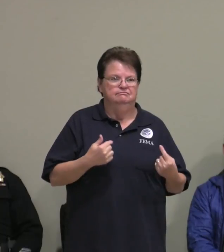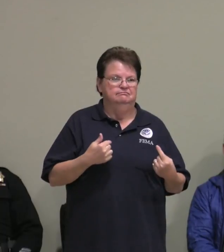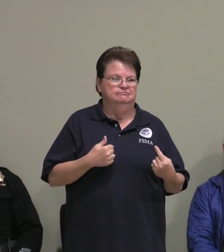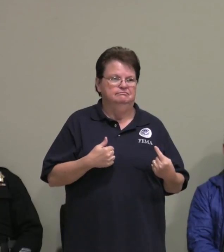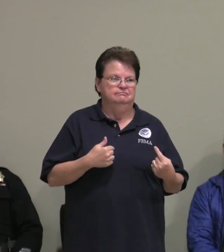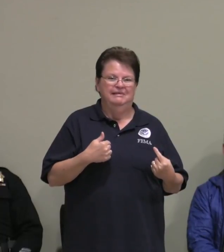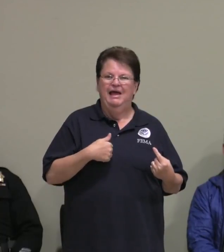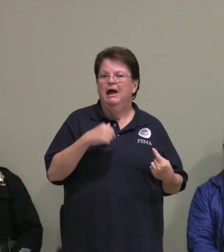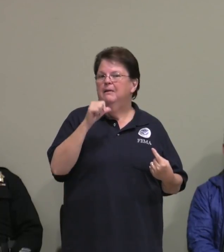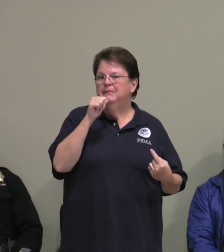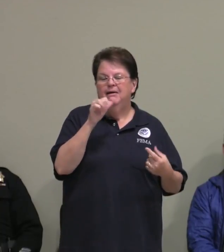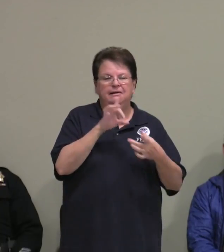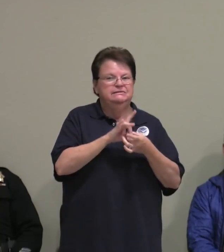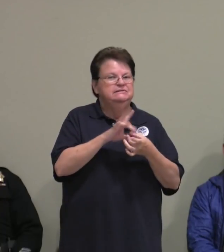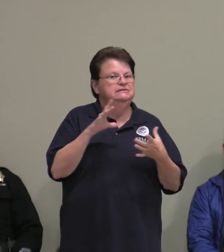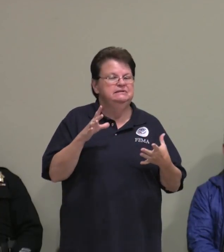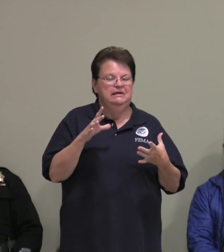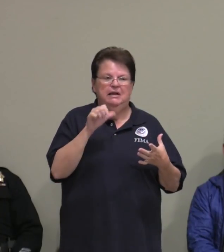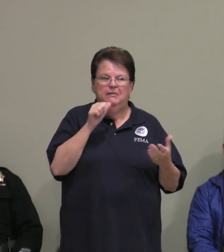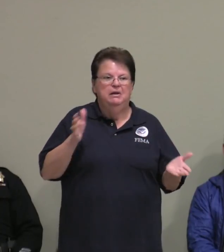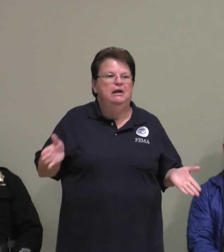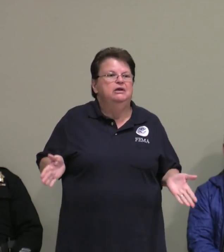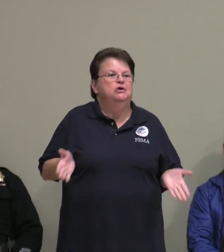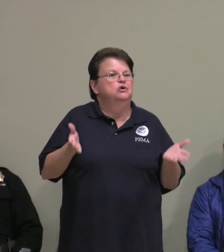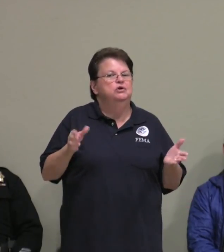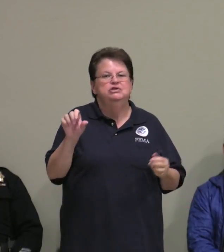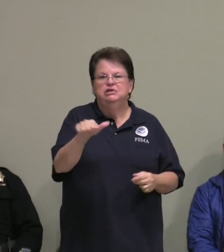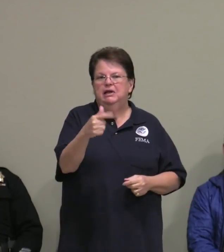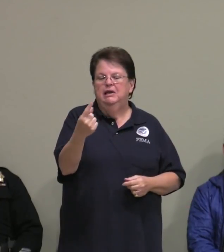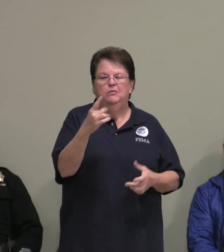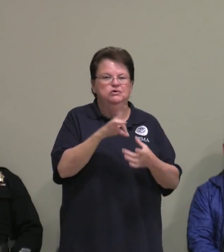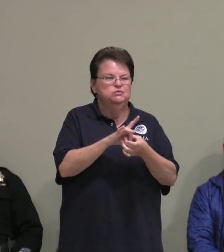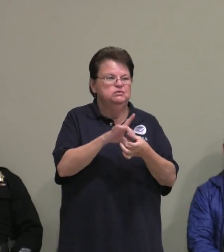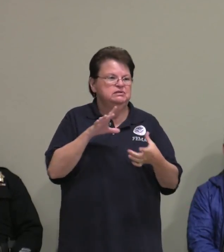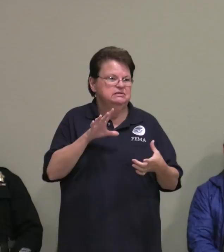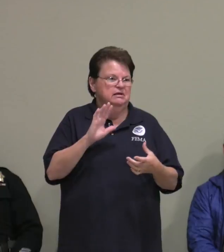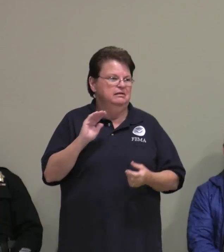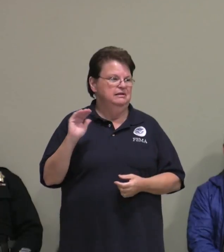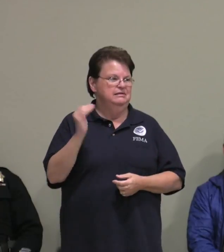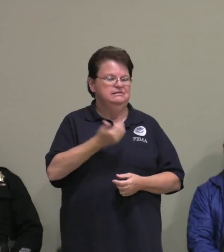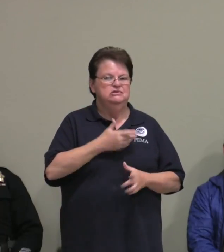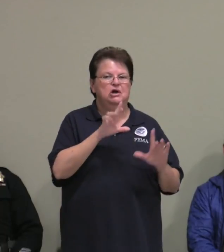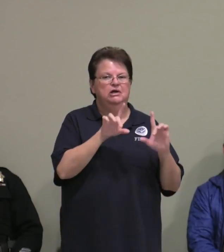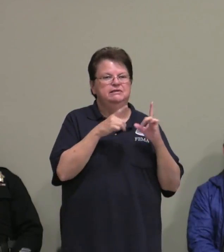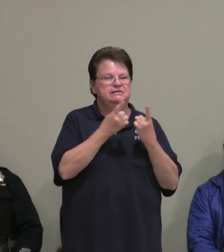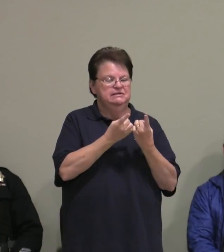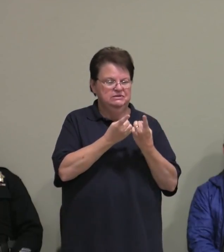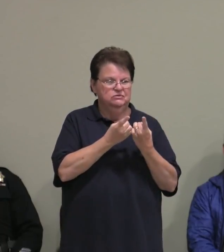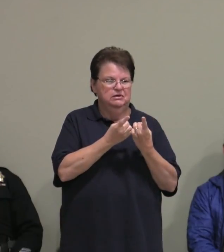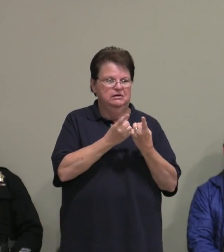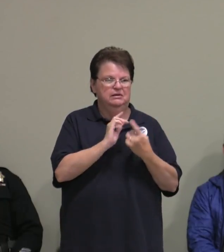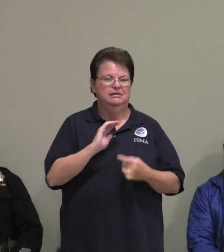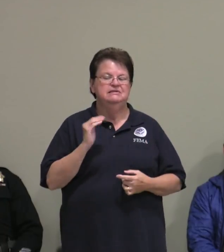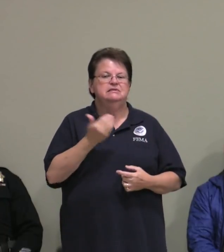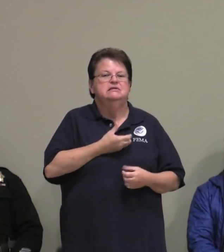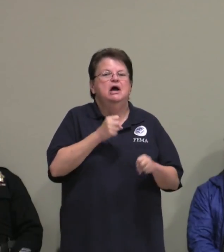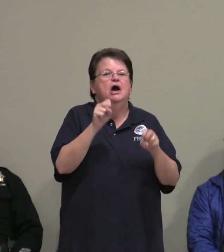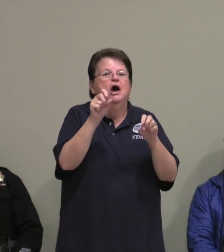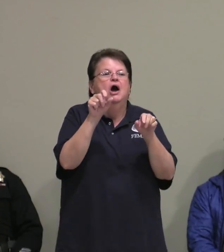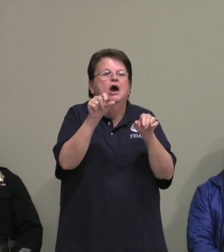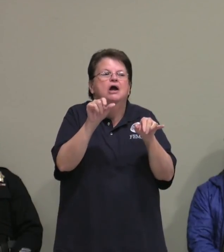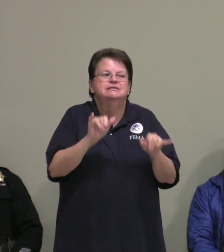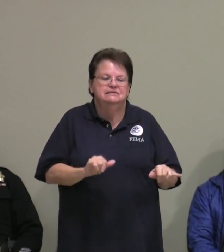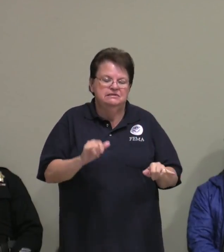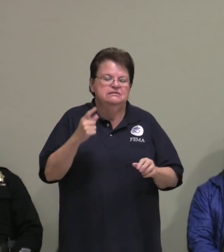disconnecting and I'm not encouraging people to disconnect because this is our district and this is our system that